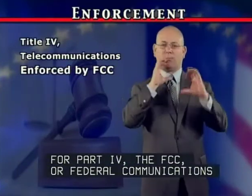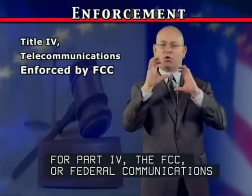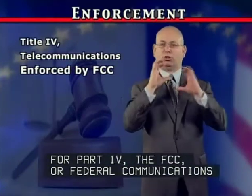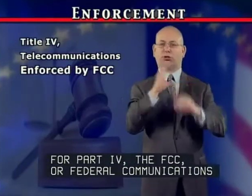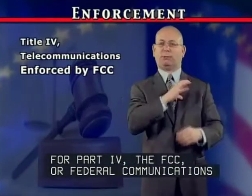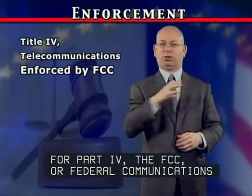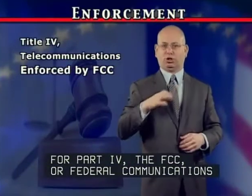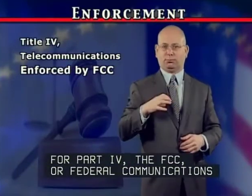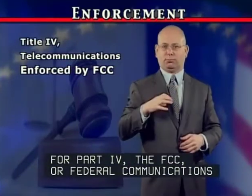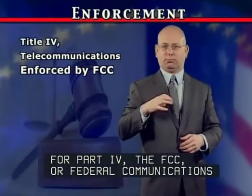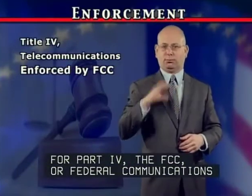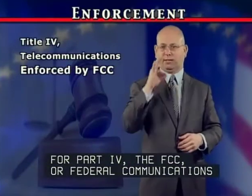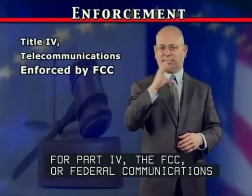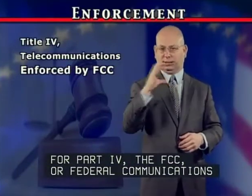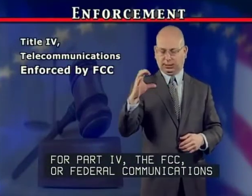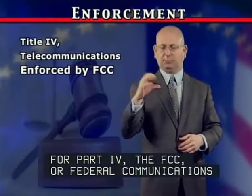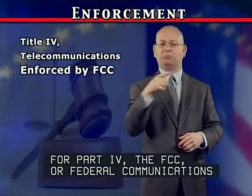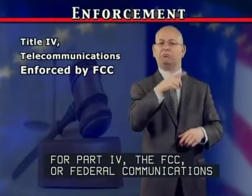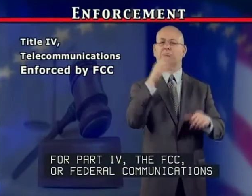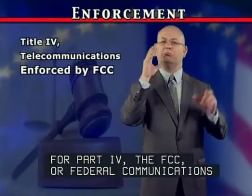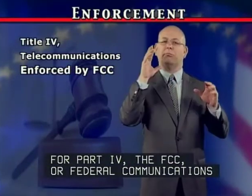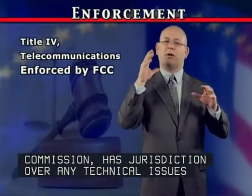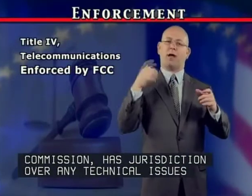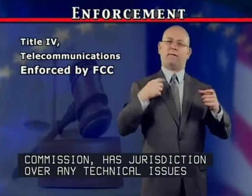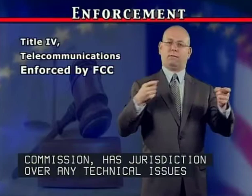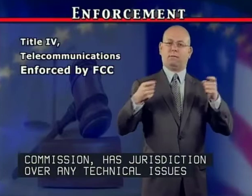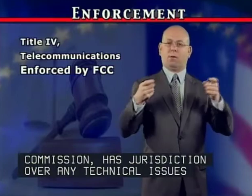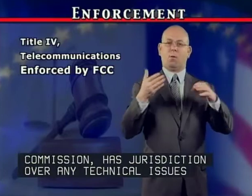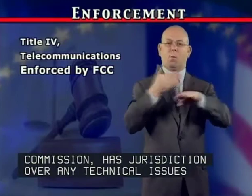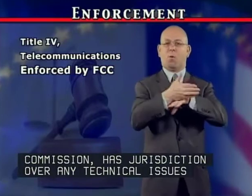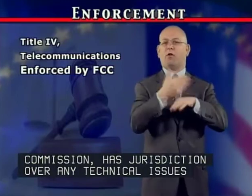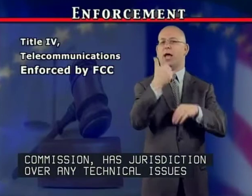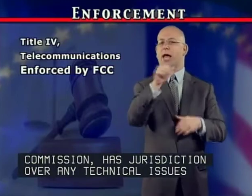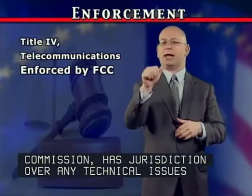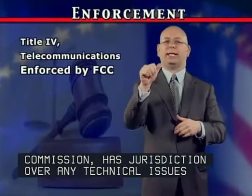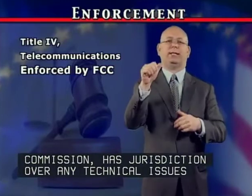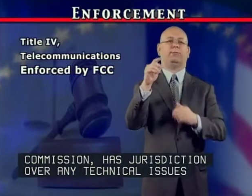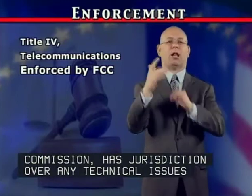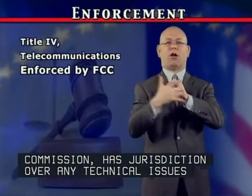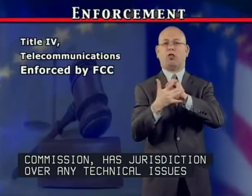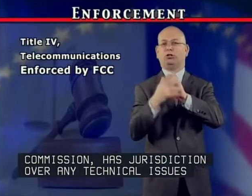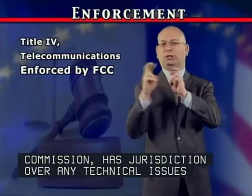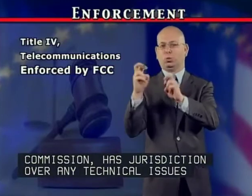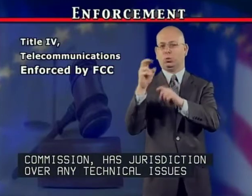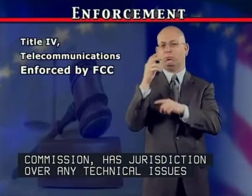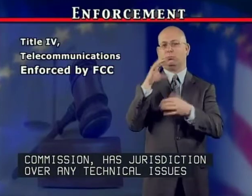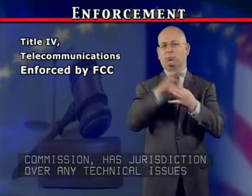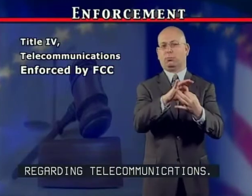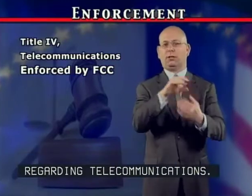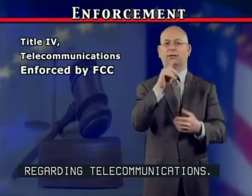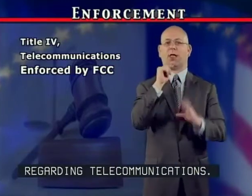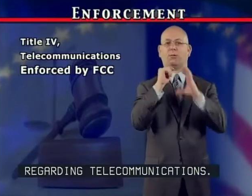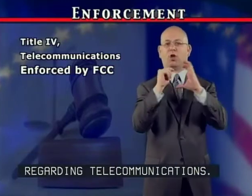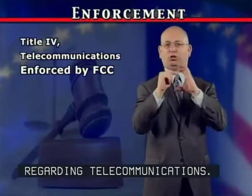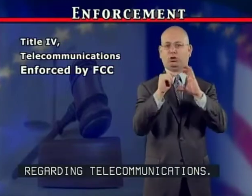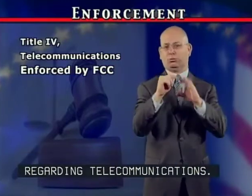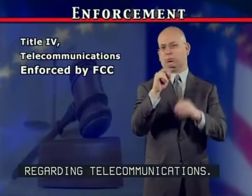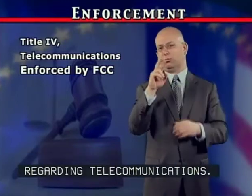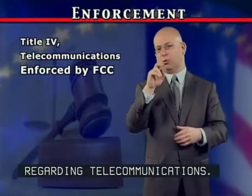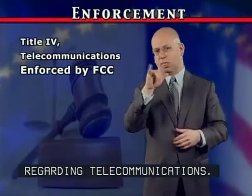For Part 4, the FCC or Federal Communications Commission has jurisdiction over any technical issues regarding